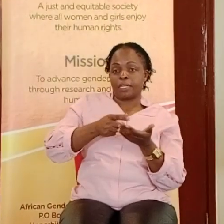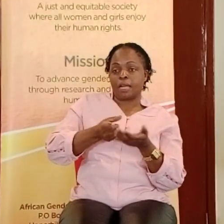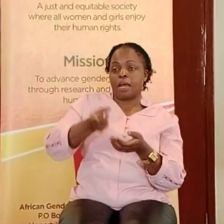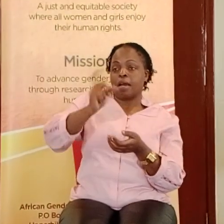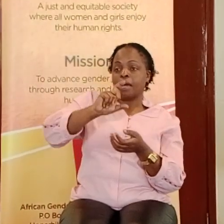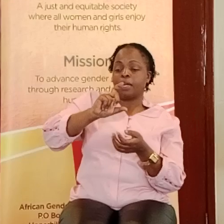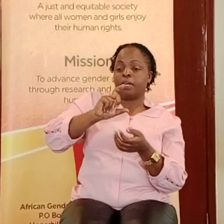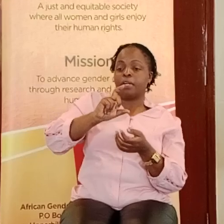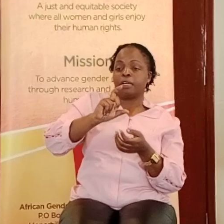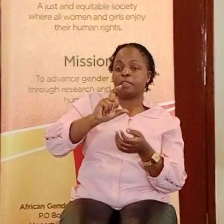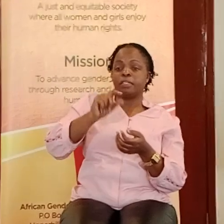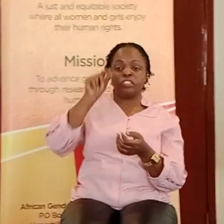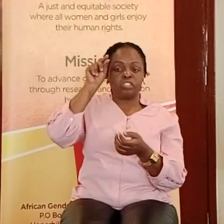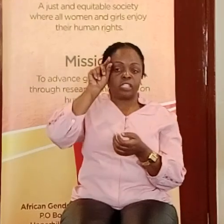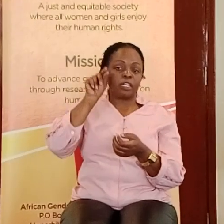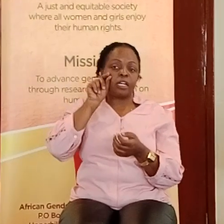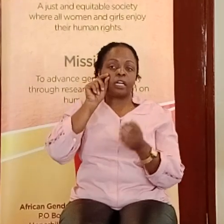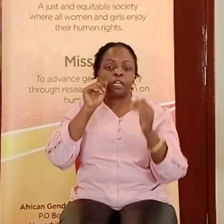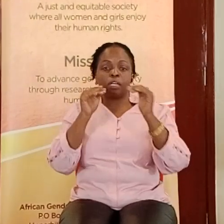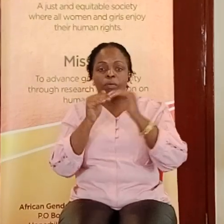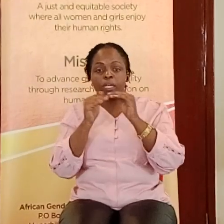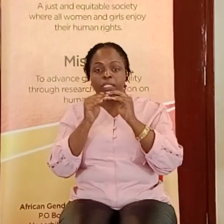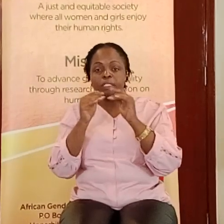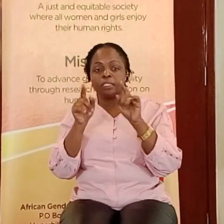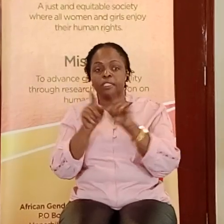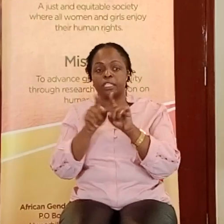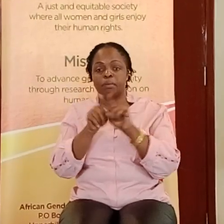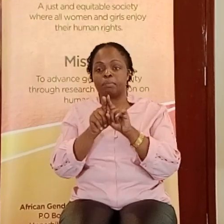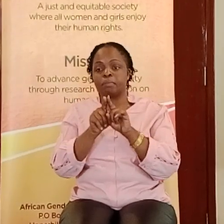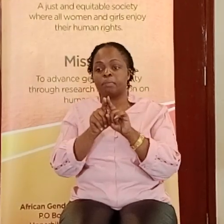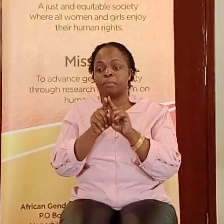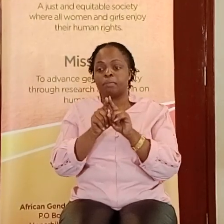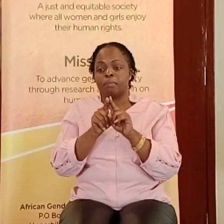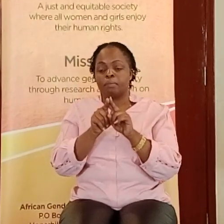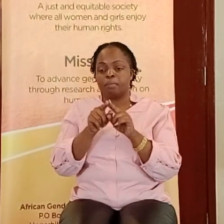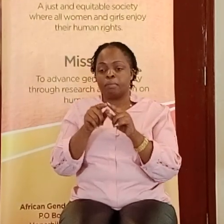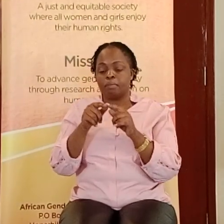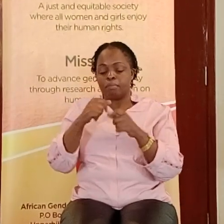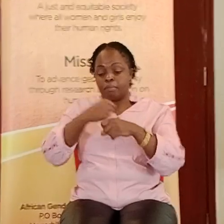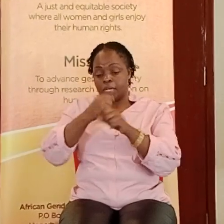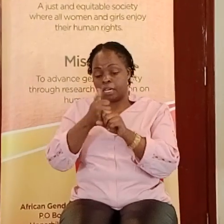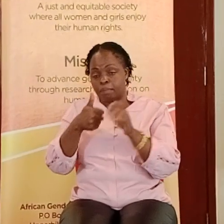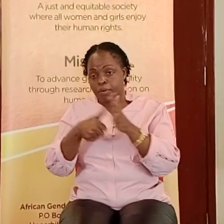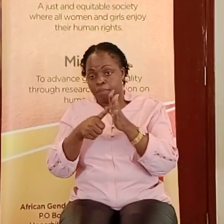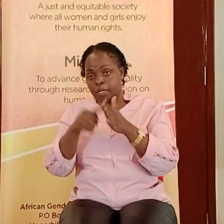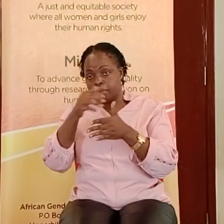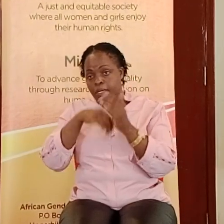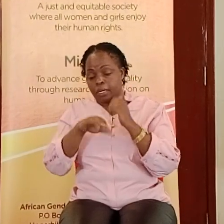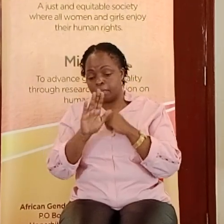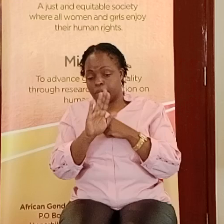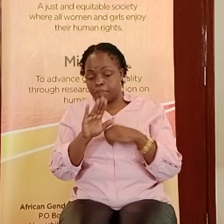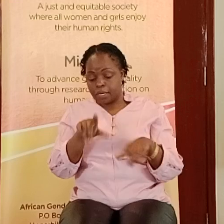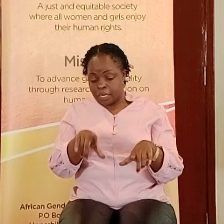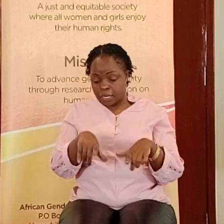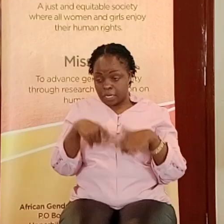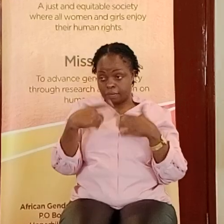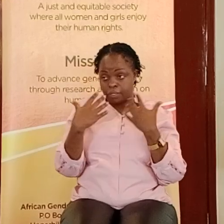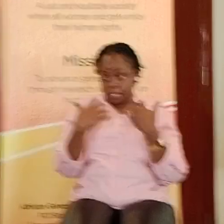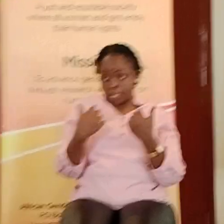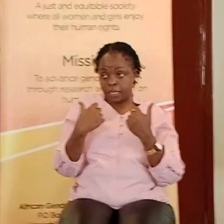gender inequalities and poses unique threats to their livelihoods, health, and safety. And according to the